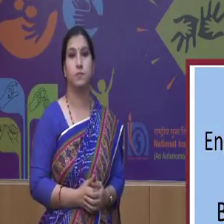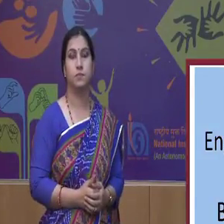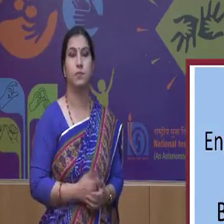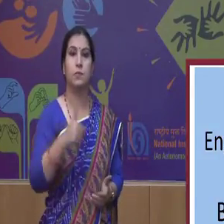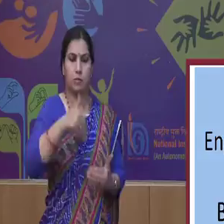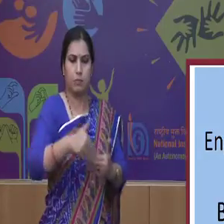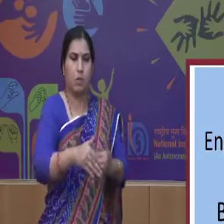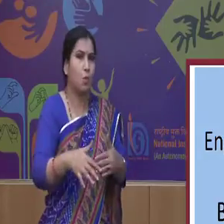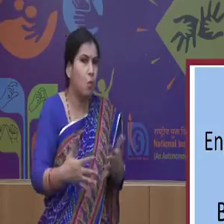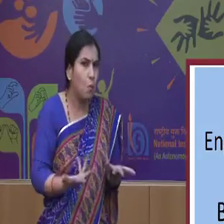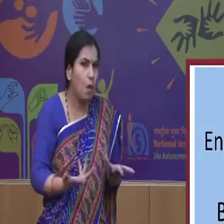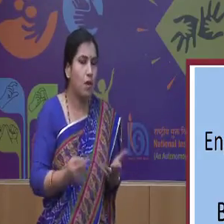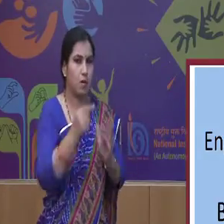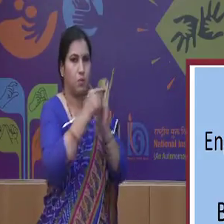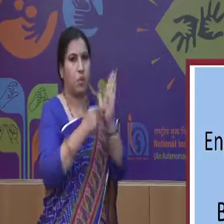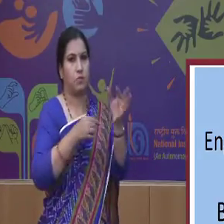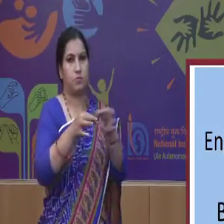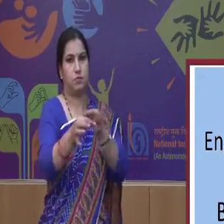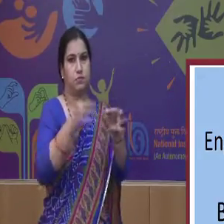Let us know why.